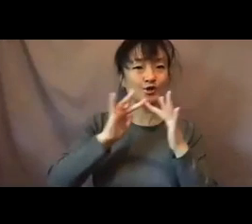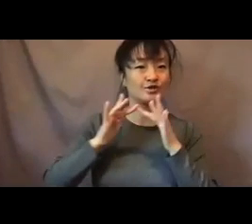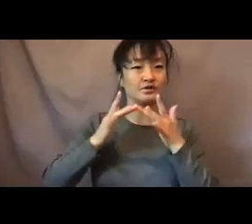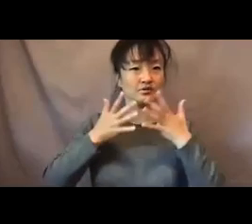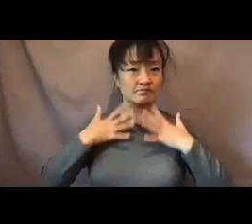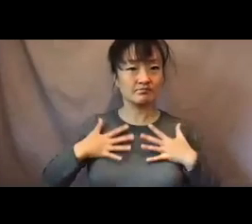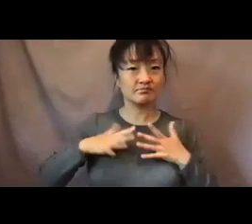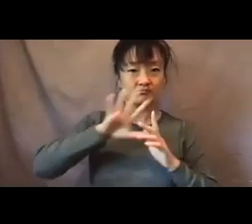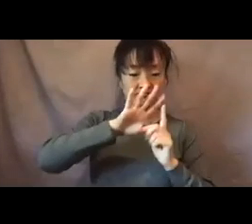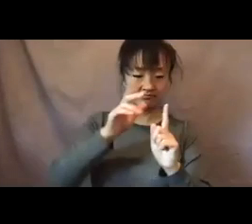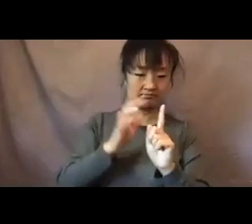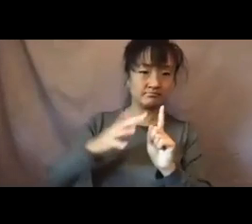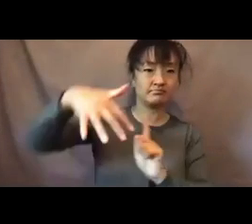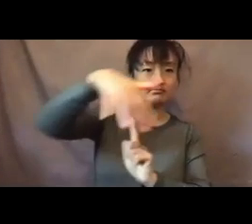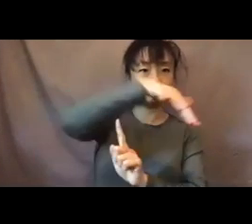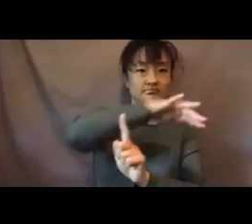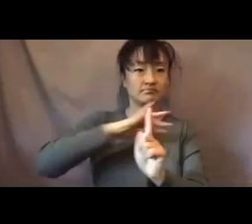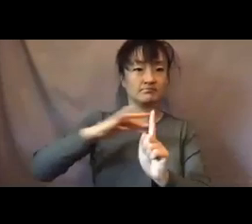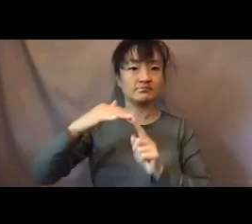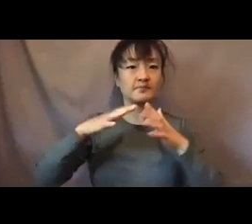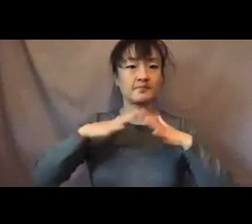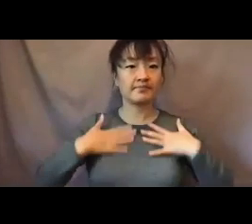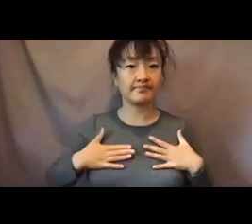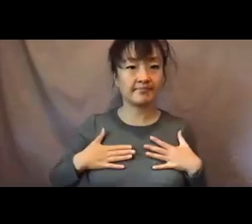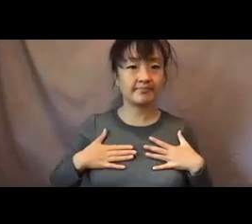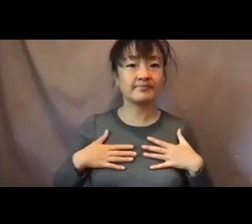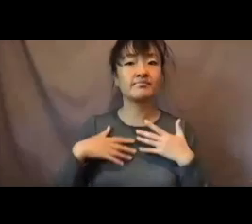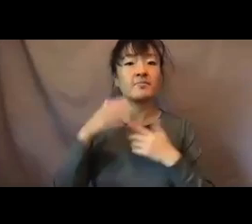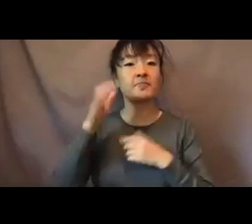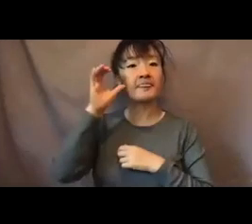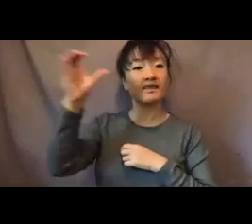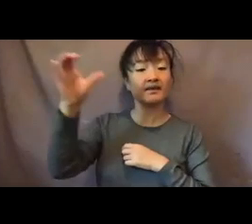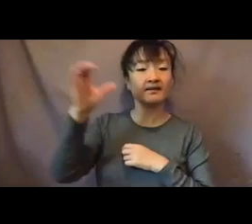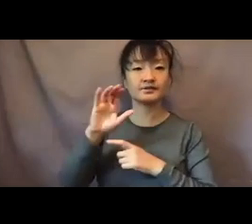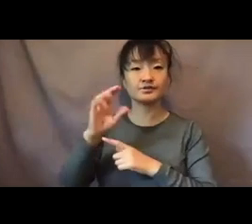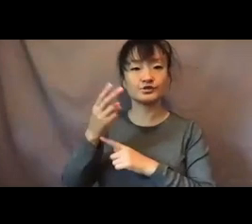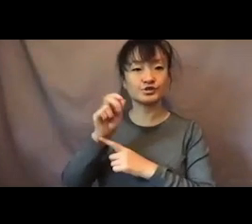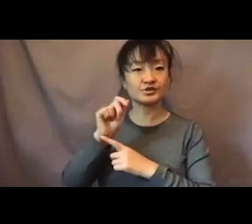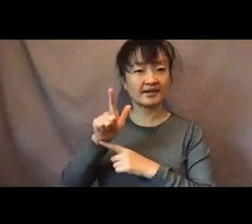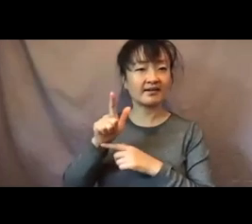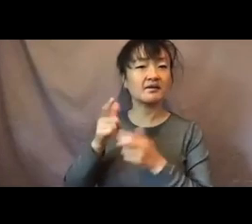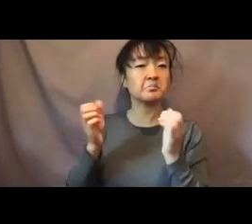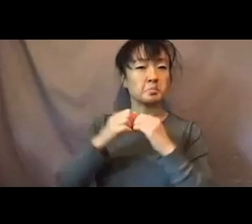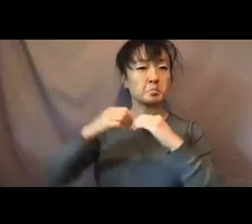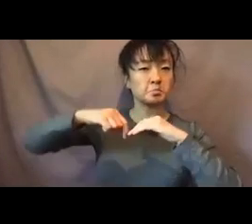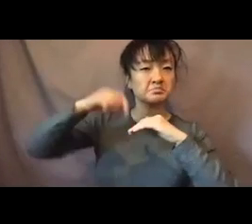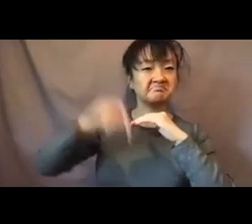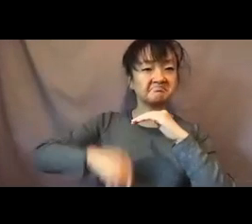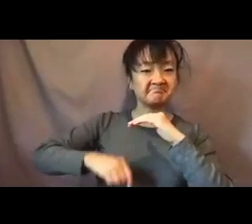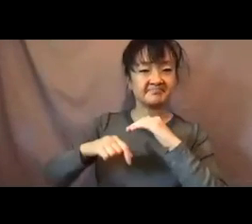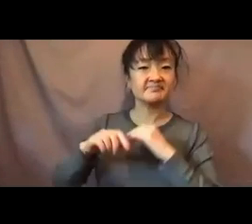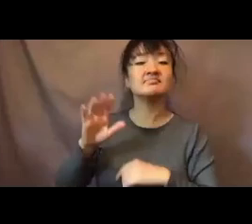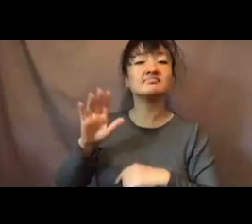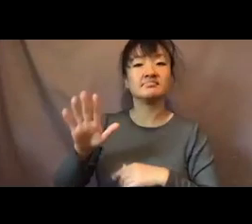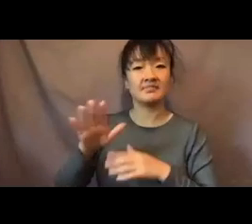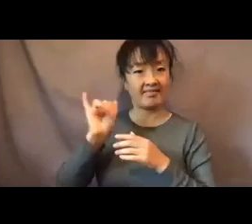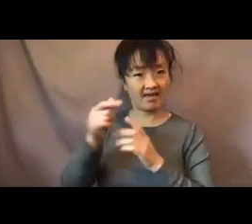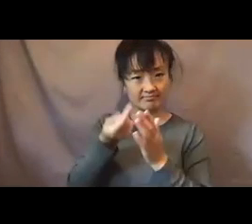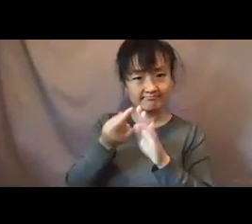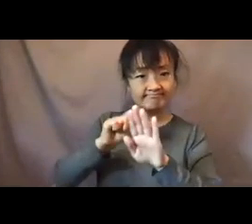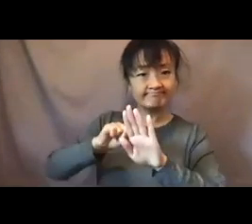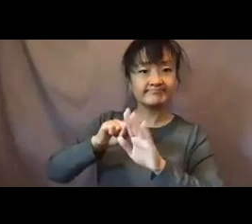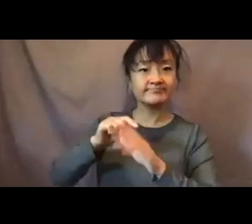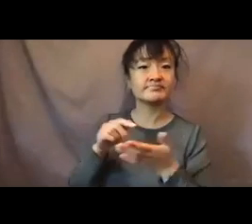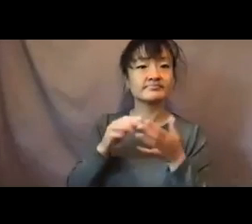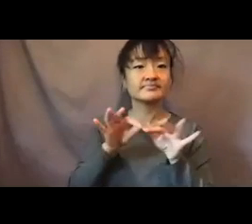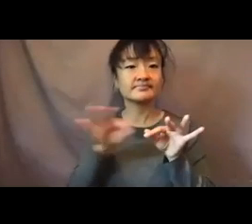right? The concept of channel takes us a little deeper because channel actually also implies by language something